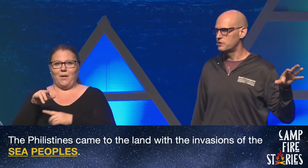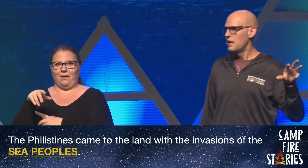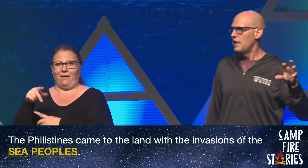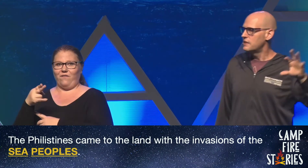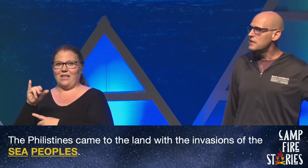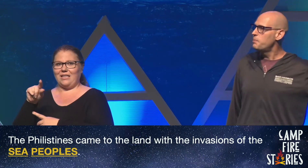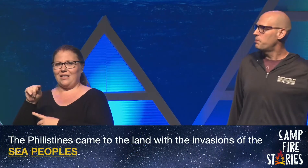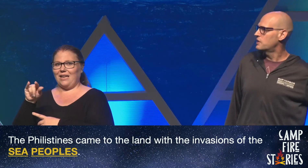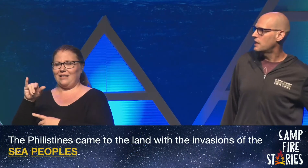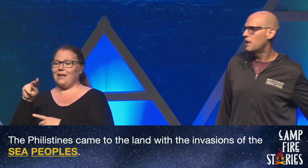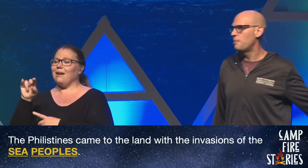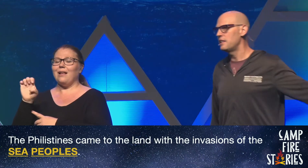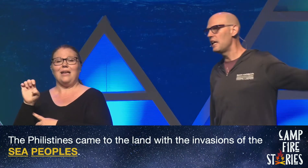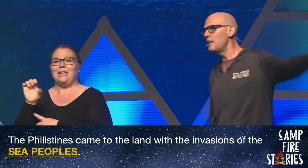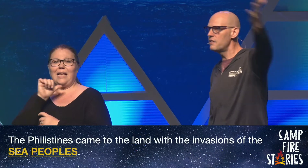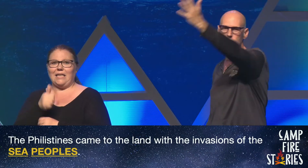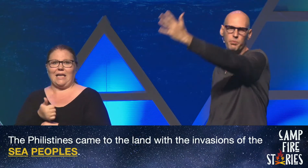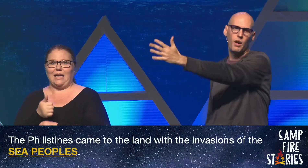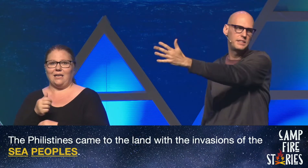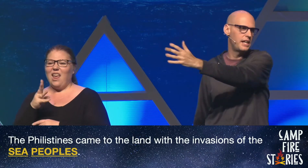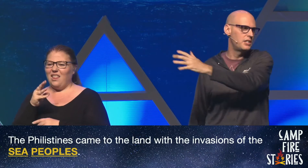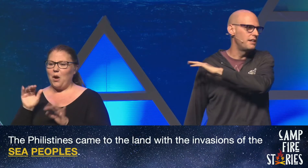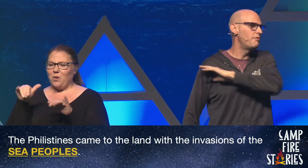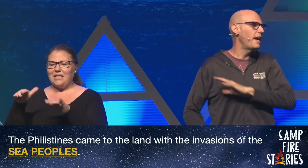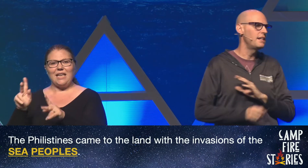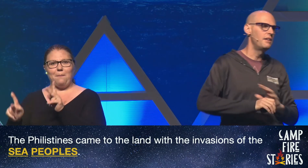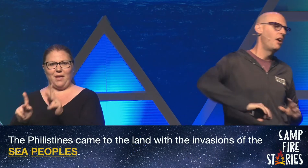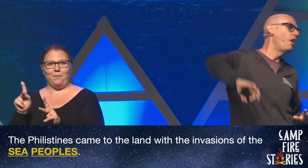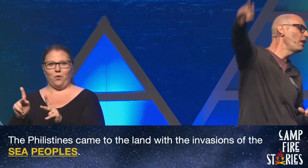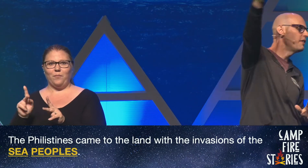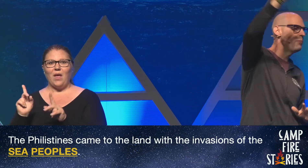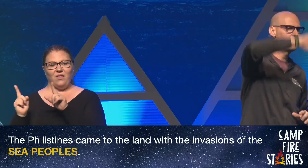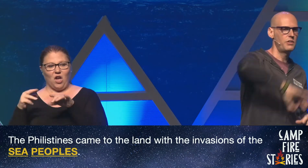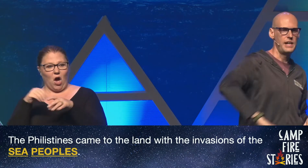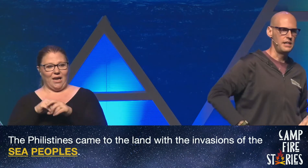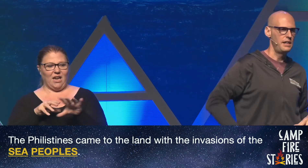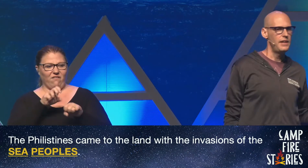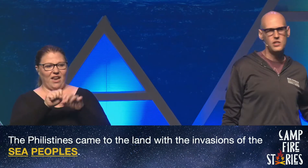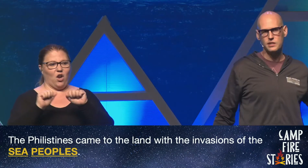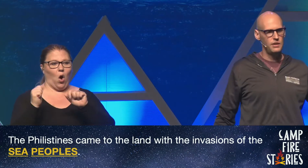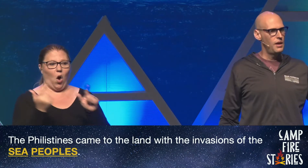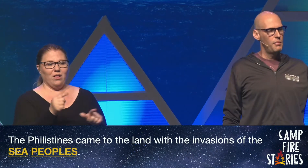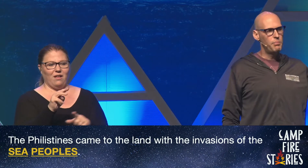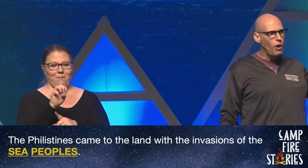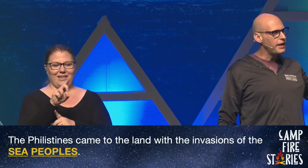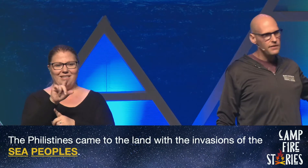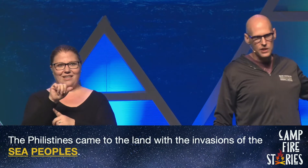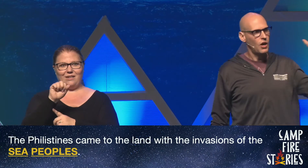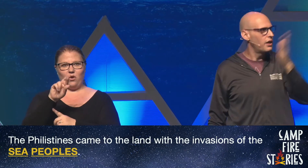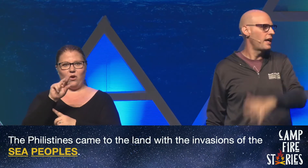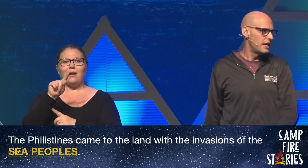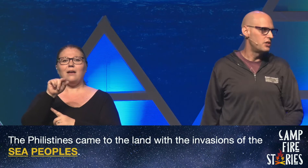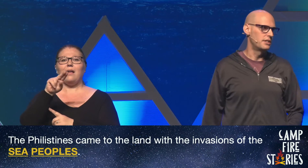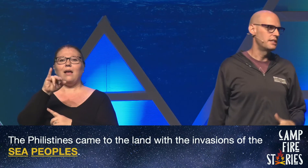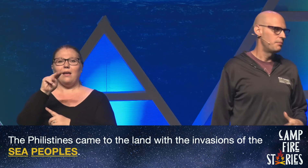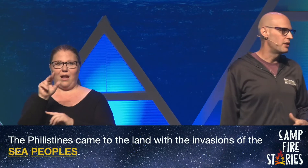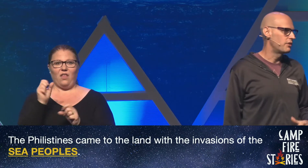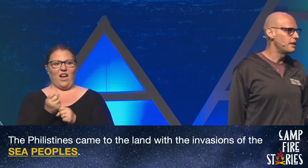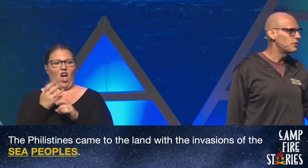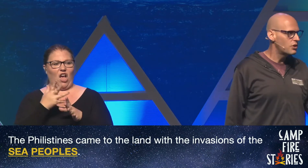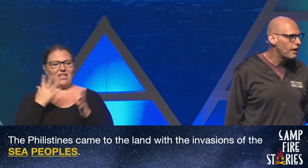Peoples, and the Sea Peoples had come at the end of the Bronze Age and invaded all of the Mediterranean, and they just brought in the Dark Ages